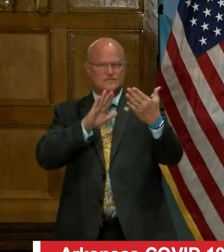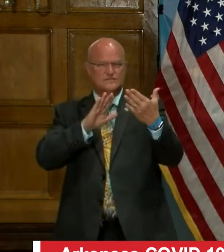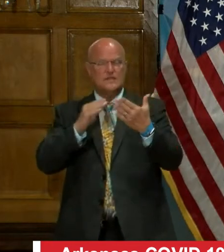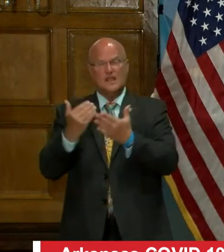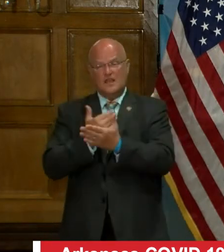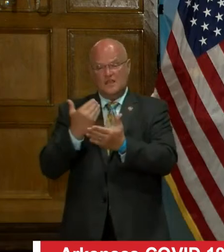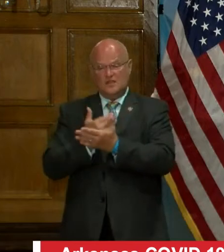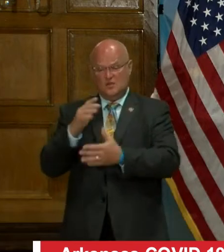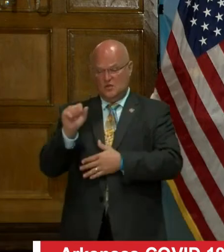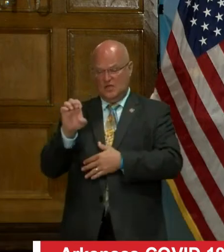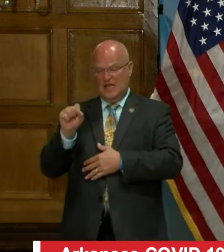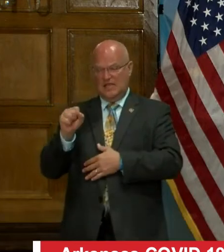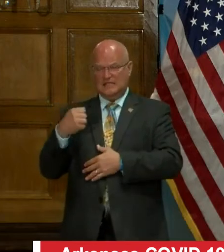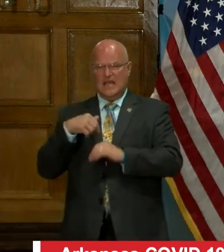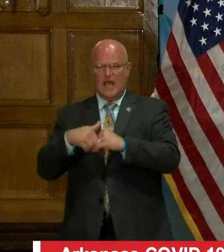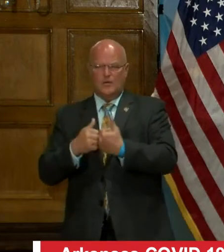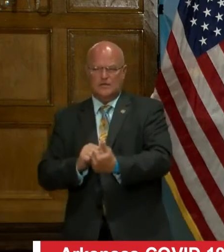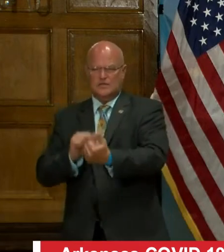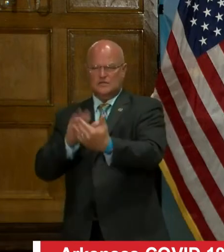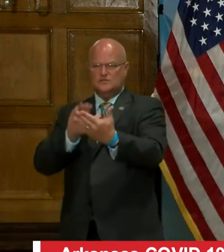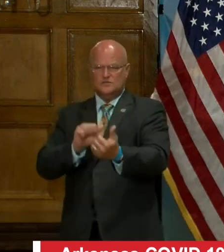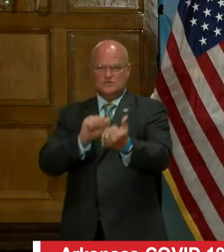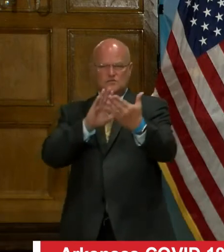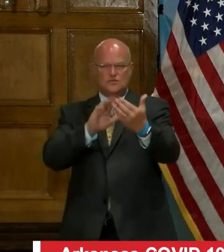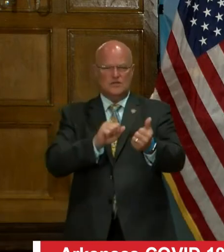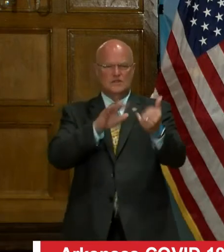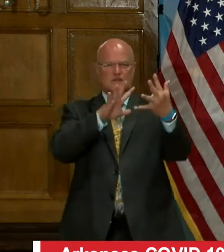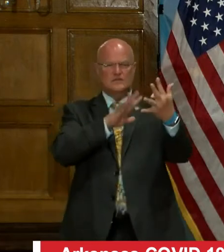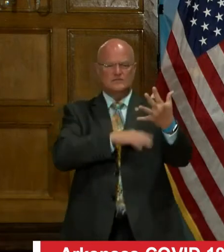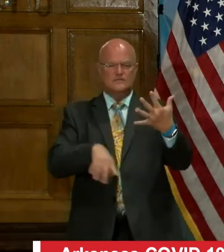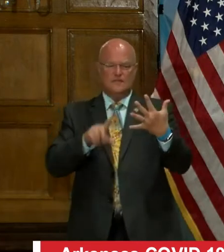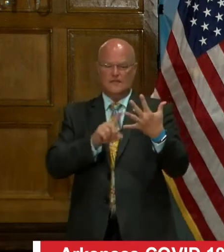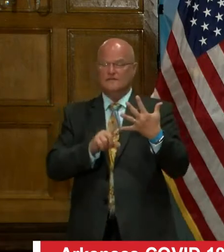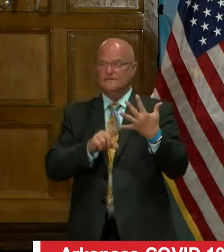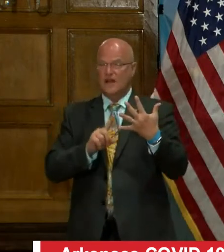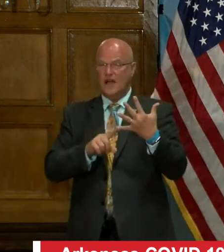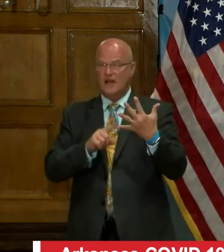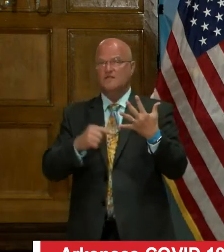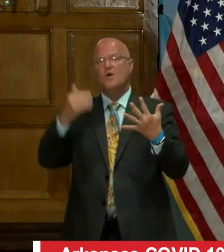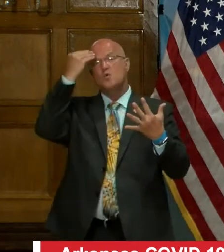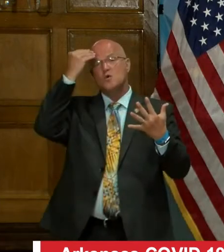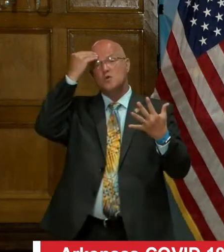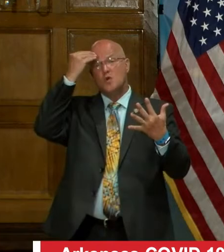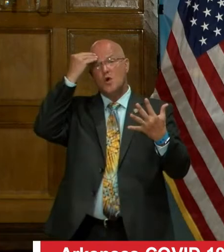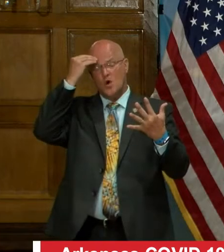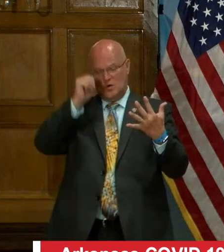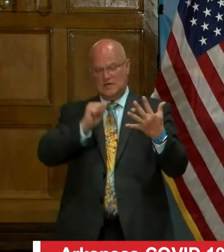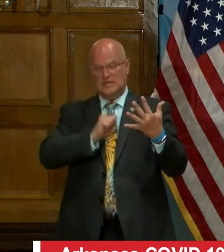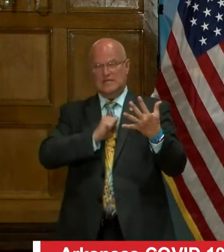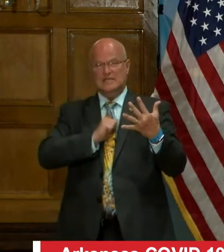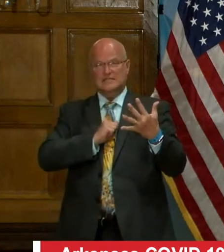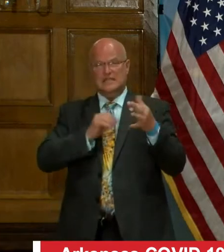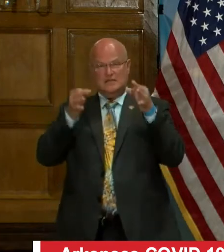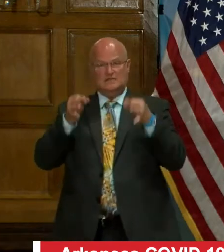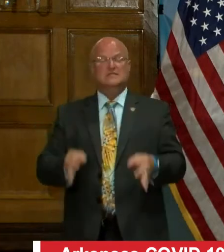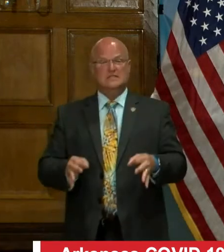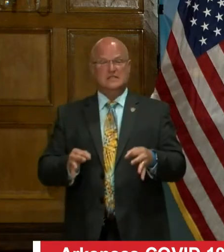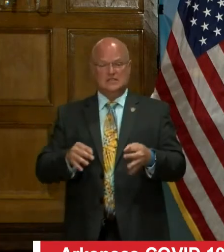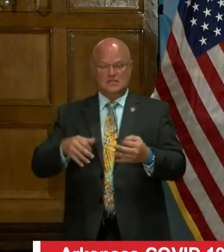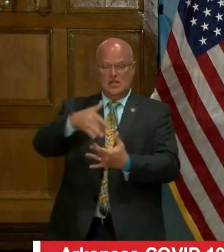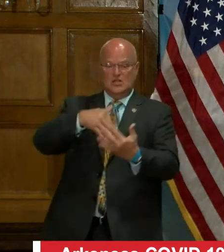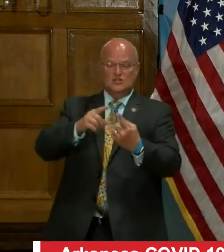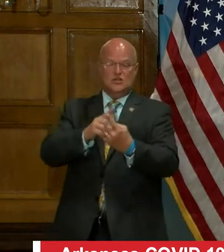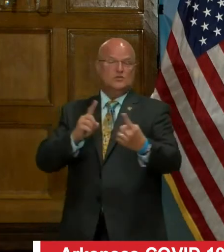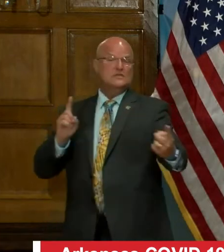the new cases and how we address those. Number five, we do know that self-discipline and